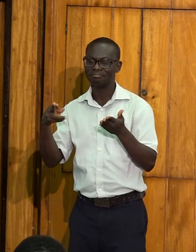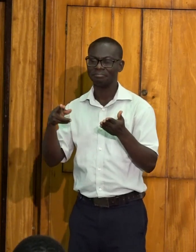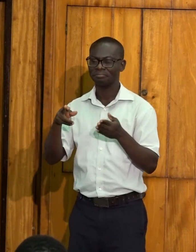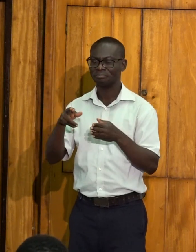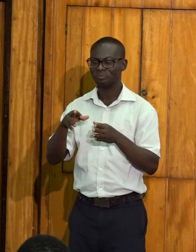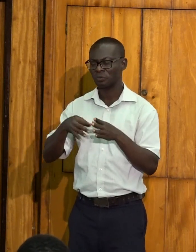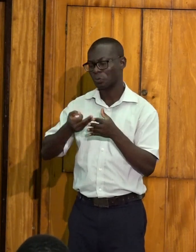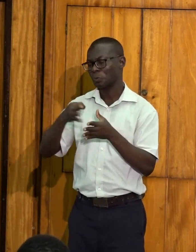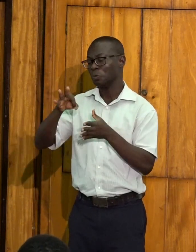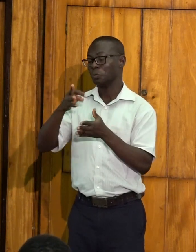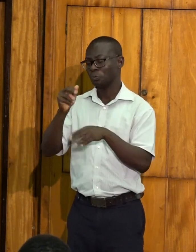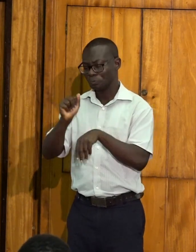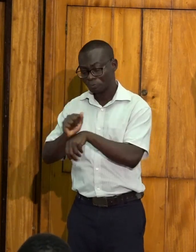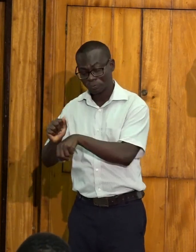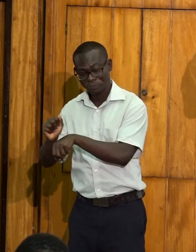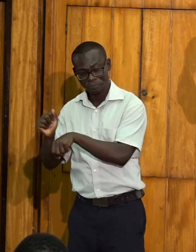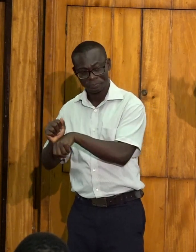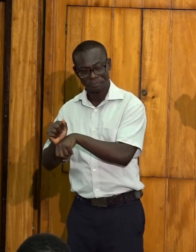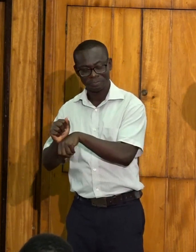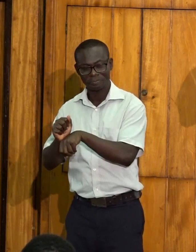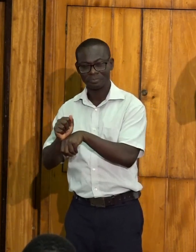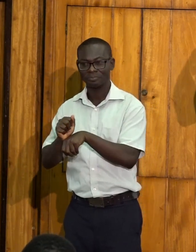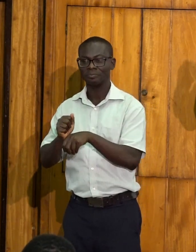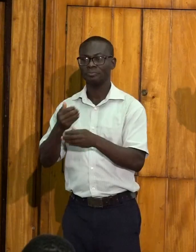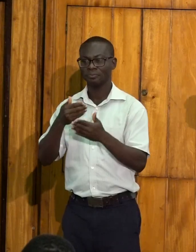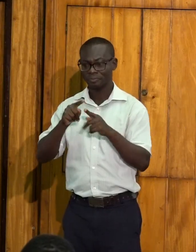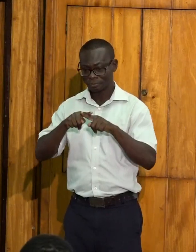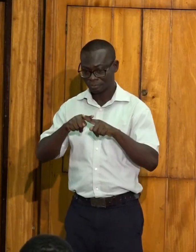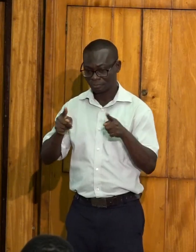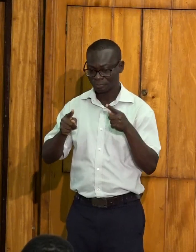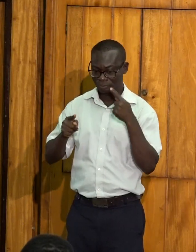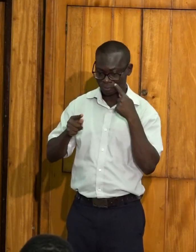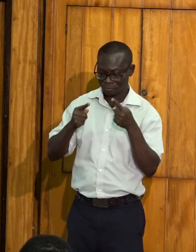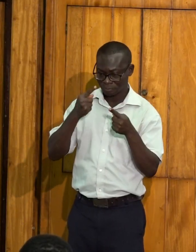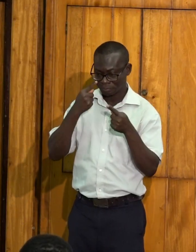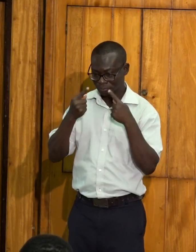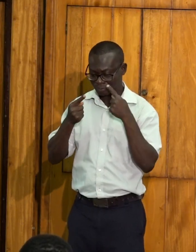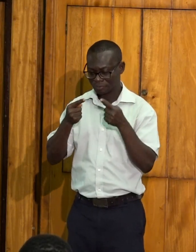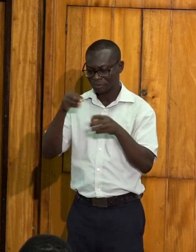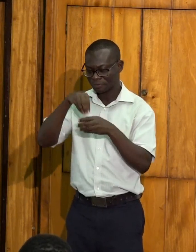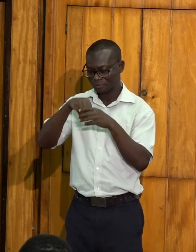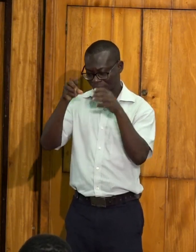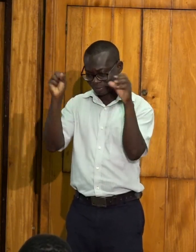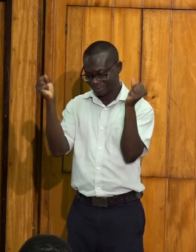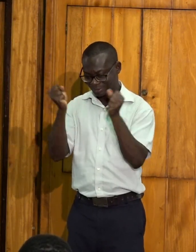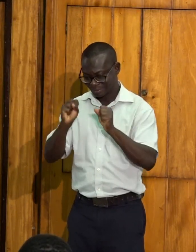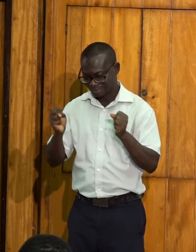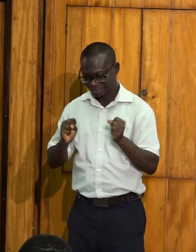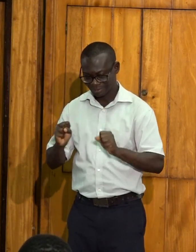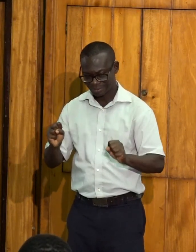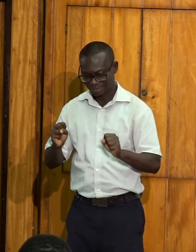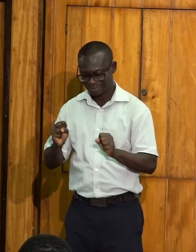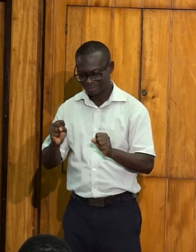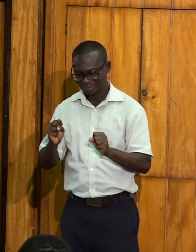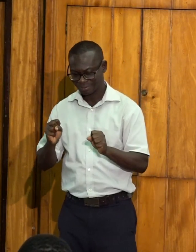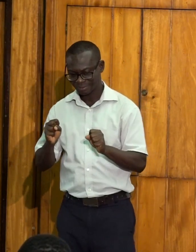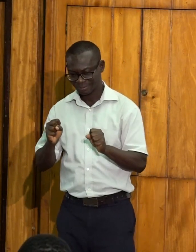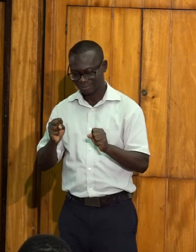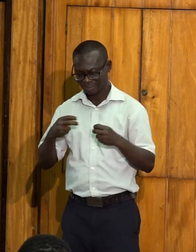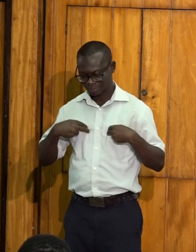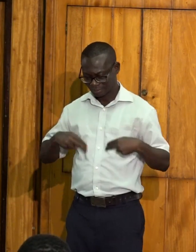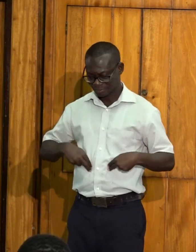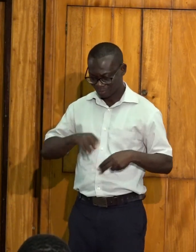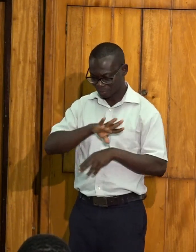workers, we're recognizing that they are part of a system that doesn't really take care of the human as a